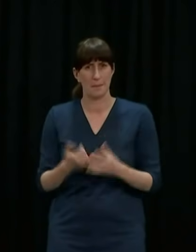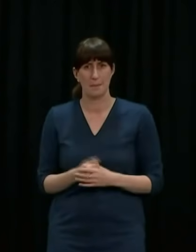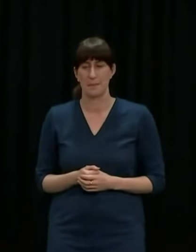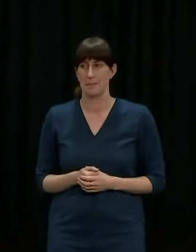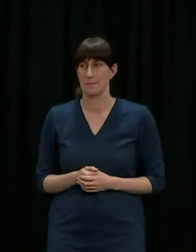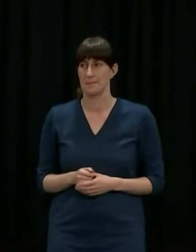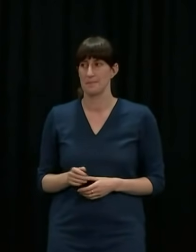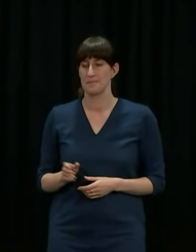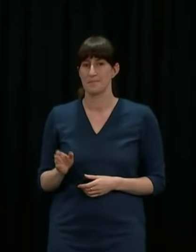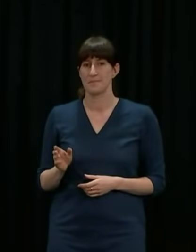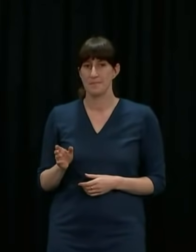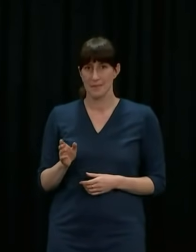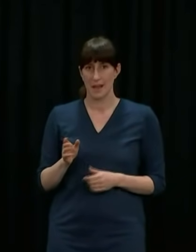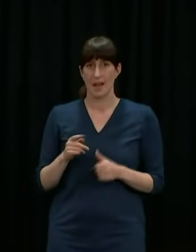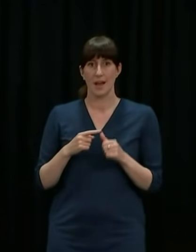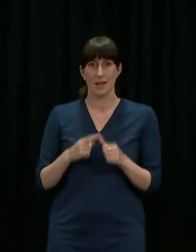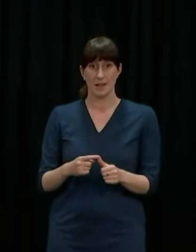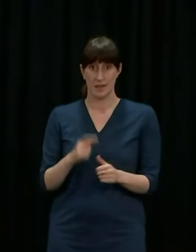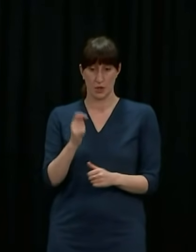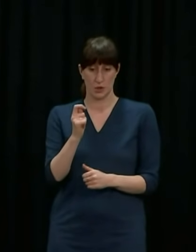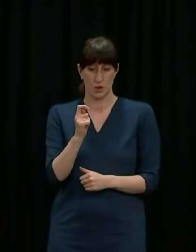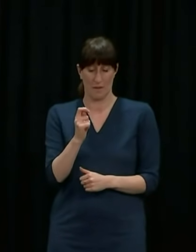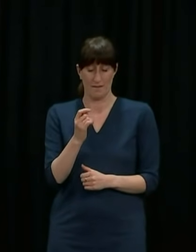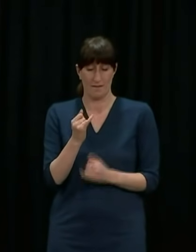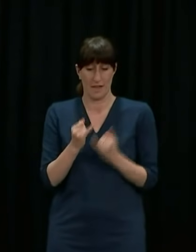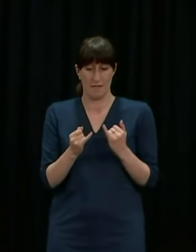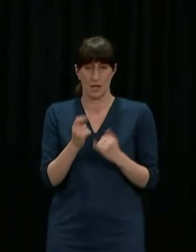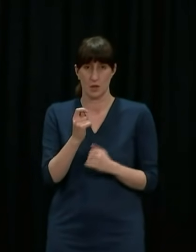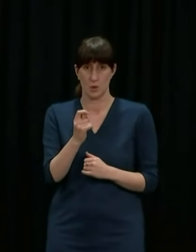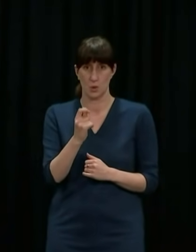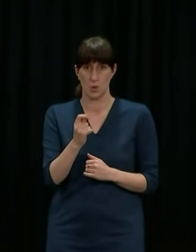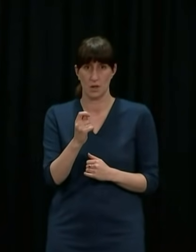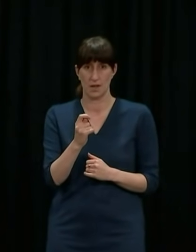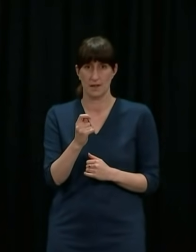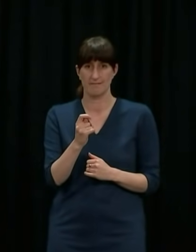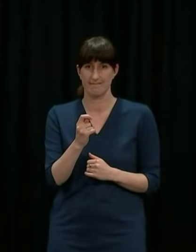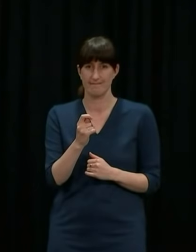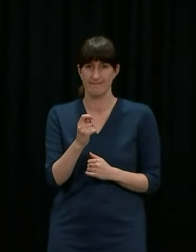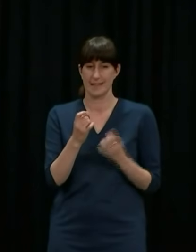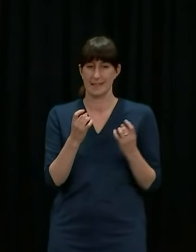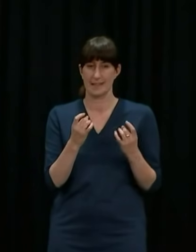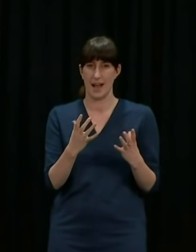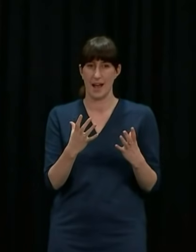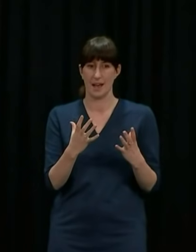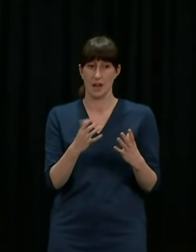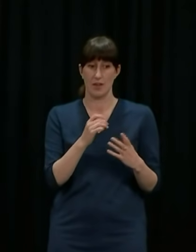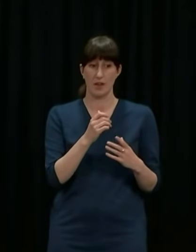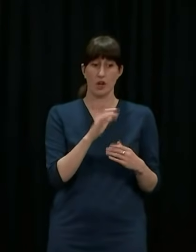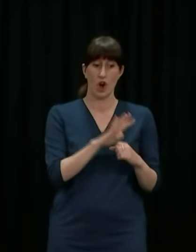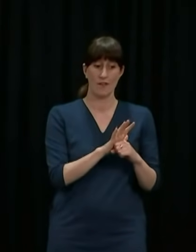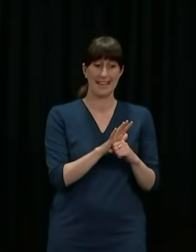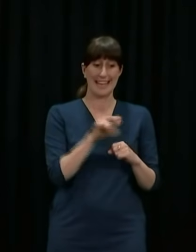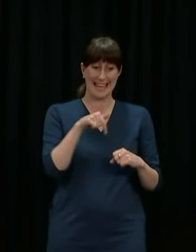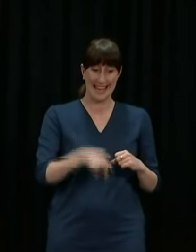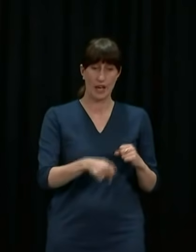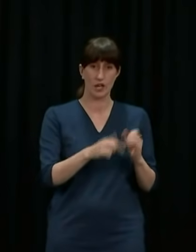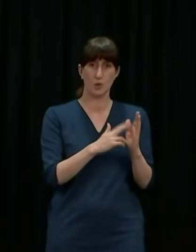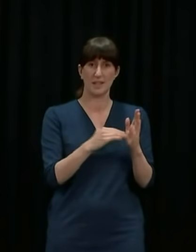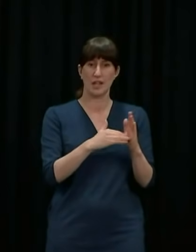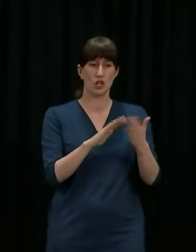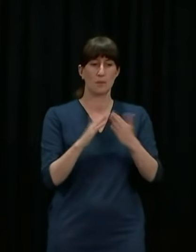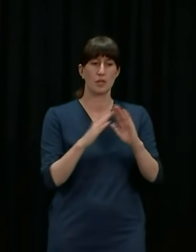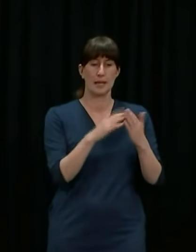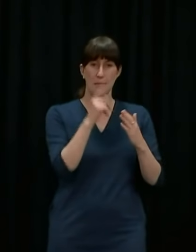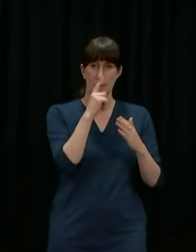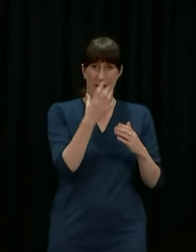said, fairly soon, see us having to move to more of a home isolation model for those positive cases, rather